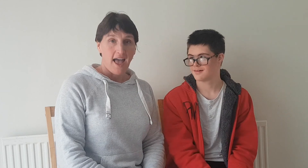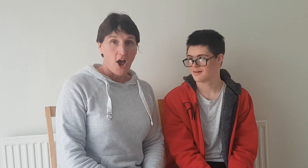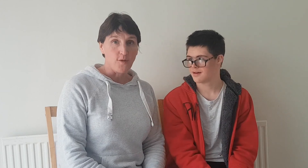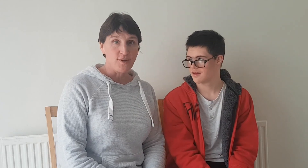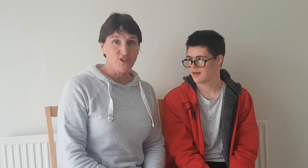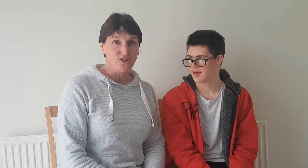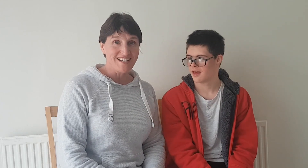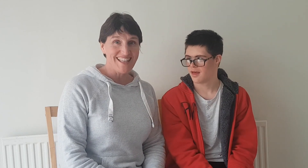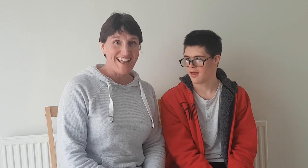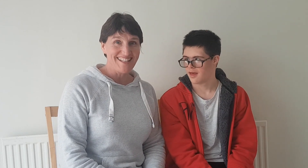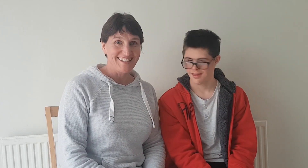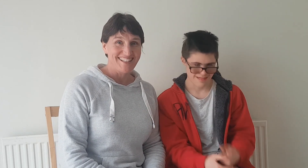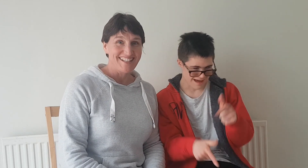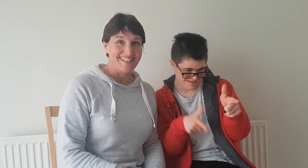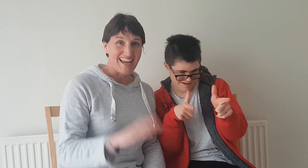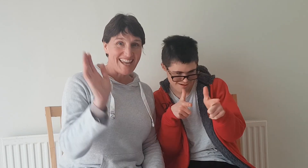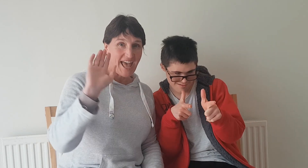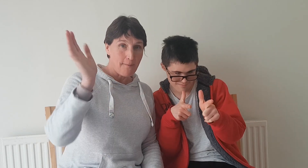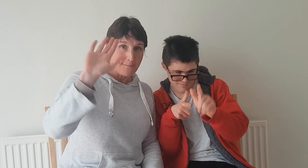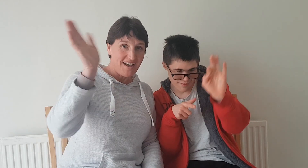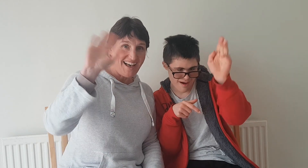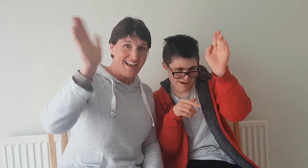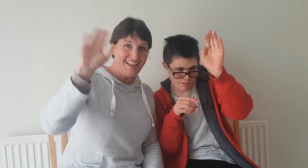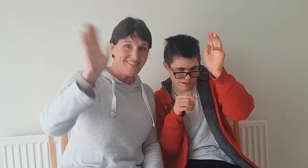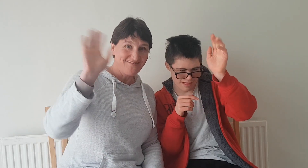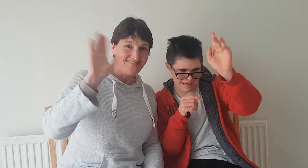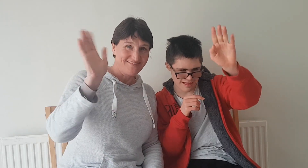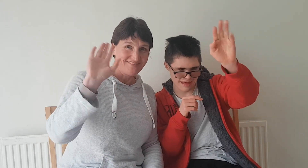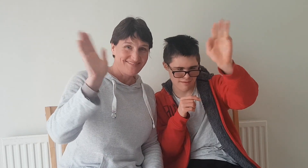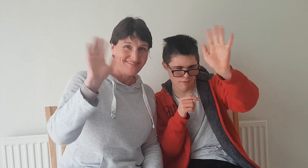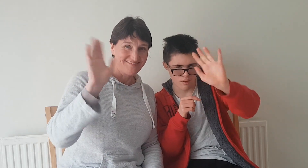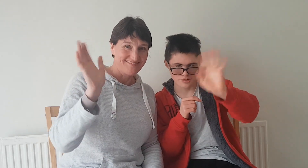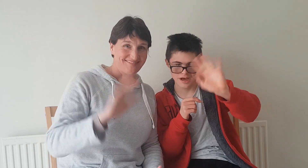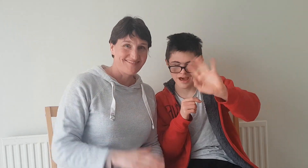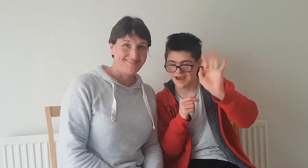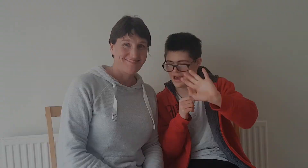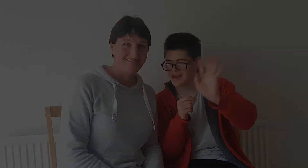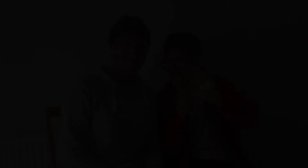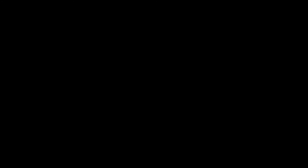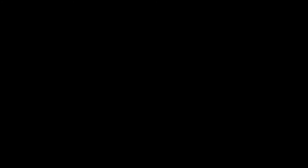Hope you can join us then. I do. Take care. Bye. Thank you for watching.